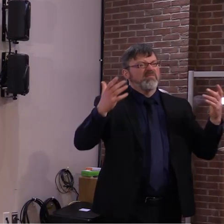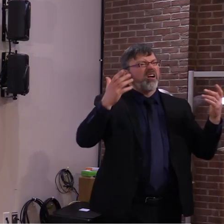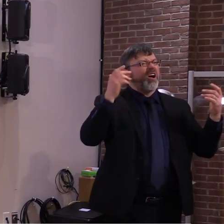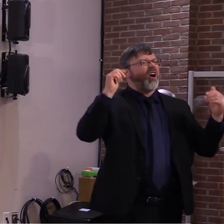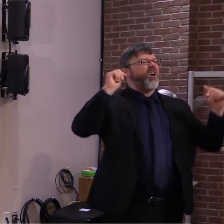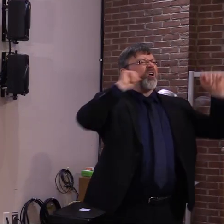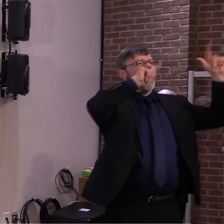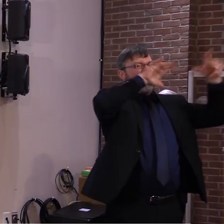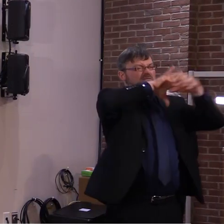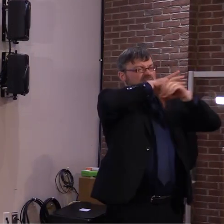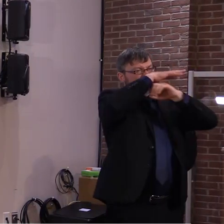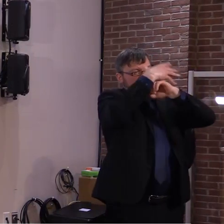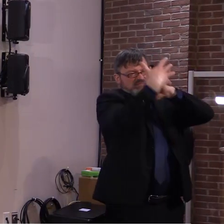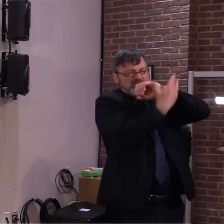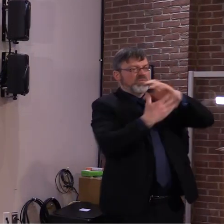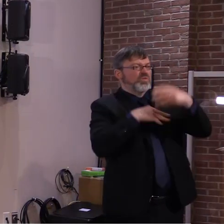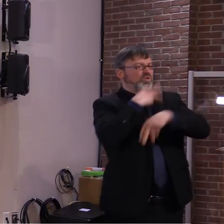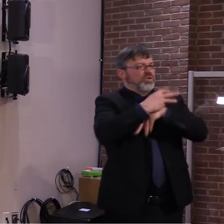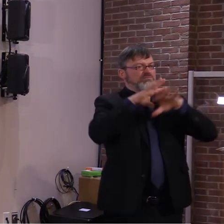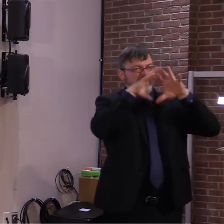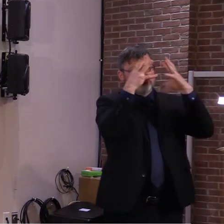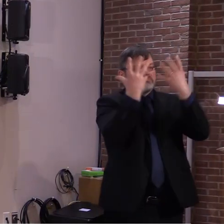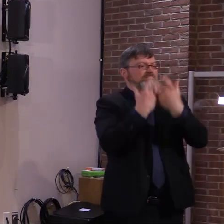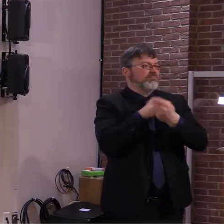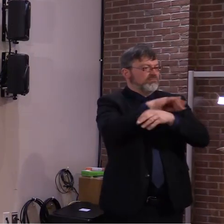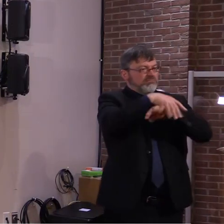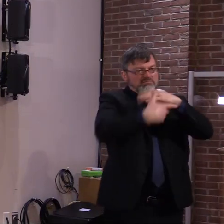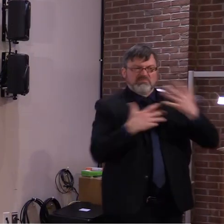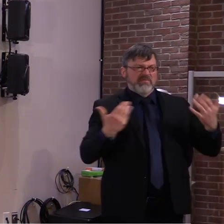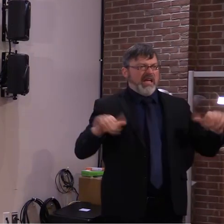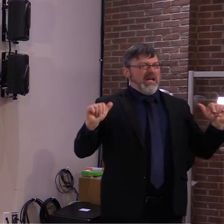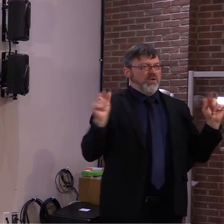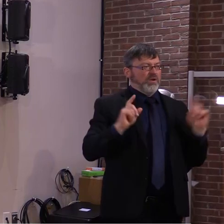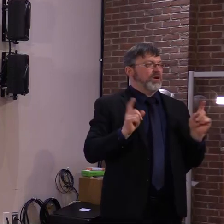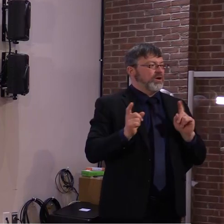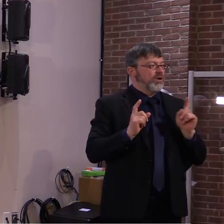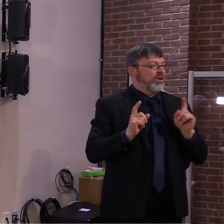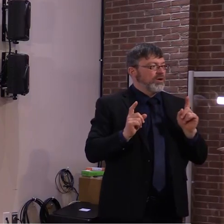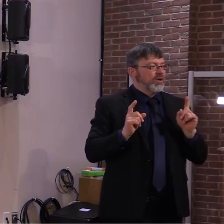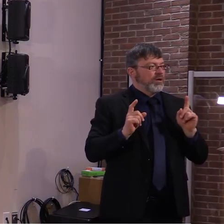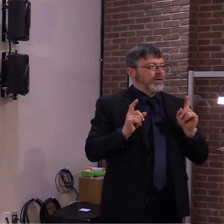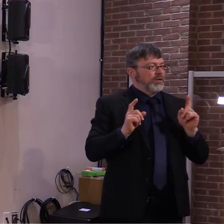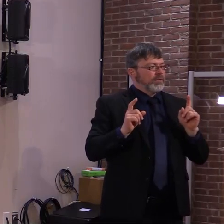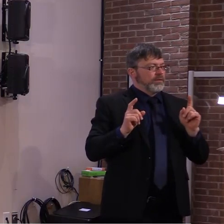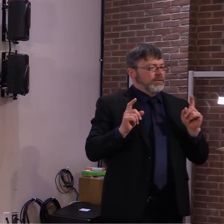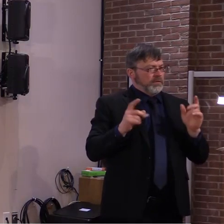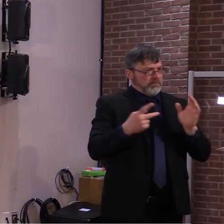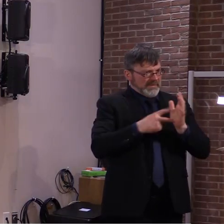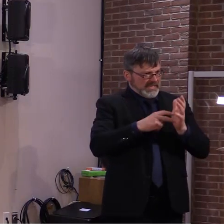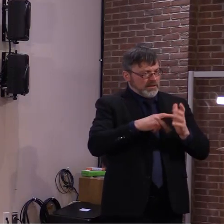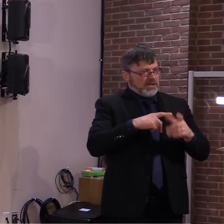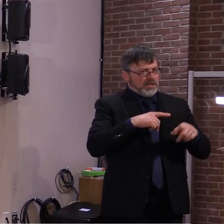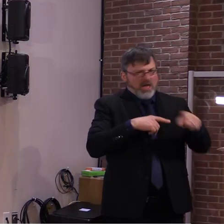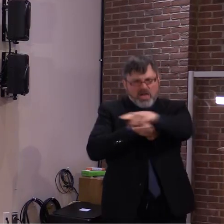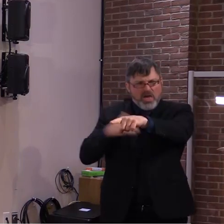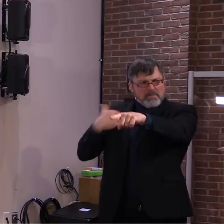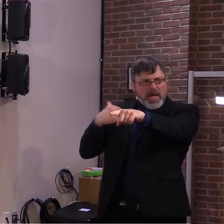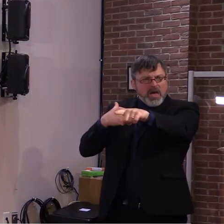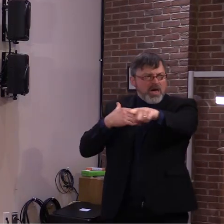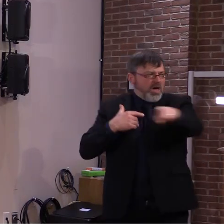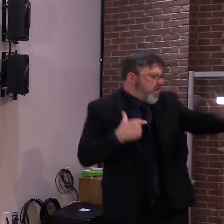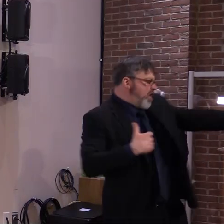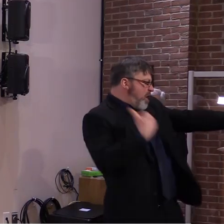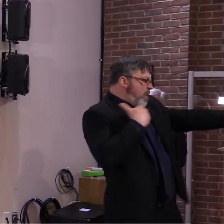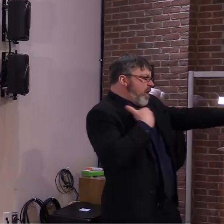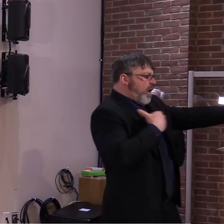any blaming, shaming, violating a person's privacy, and other negative behaviors toward people who test